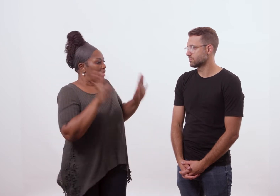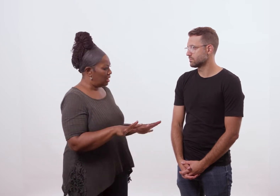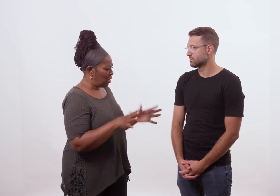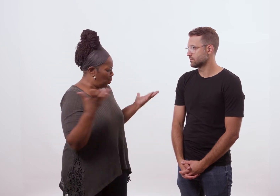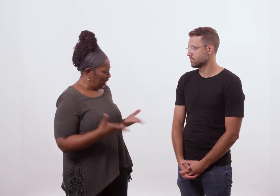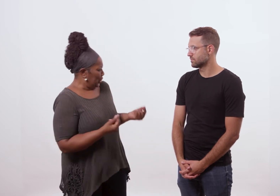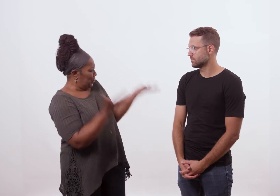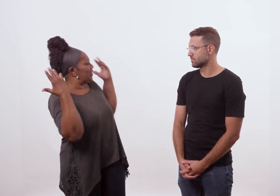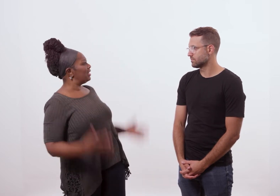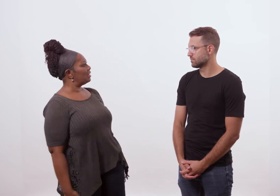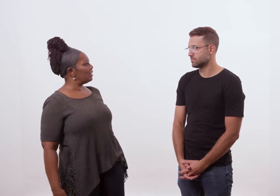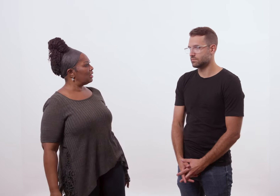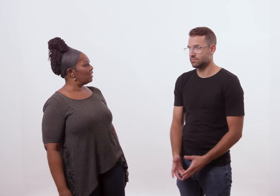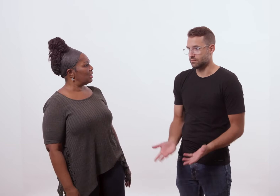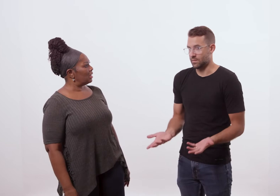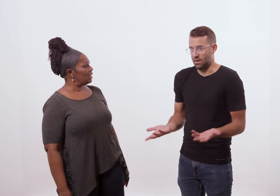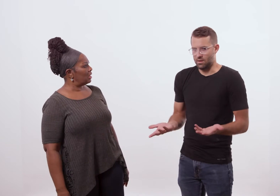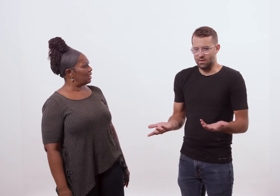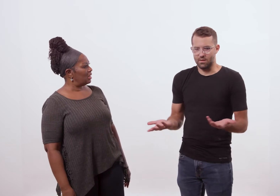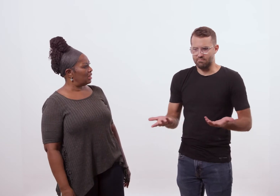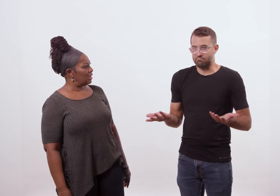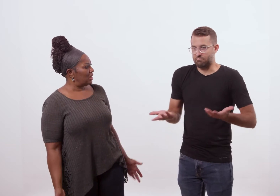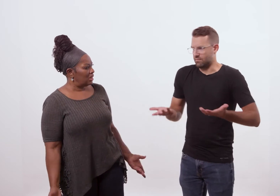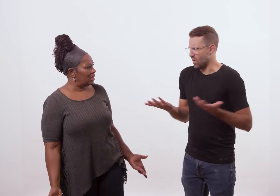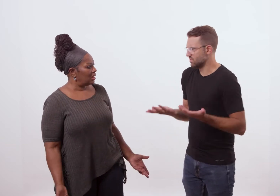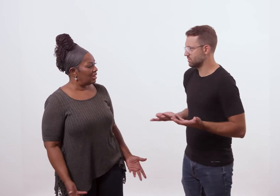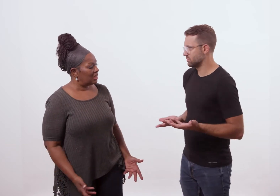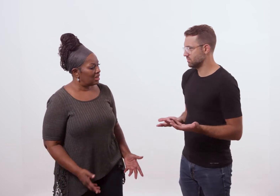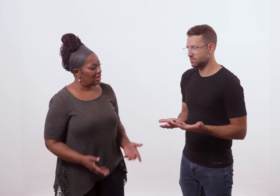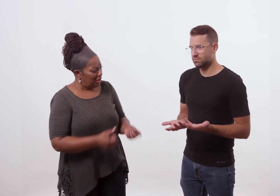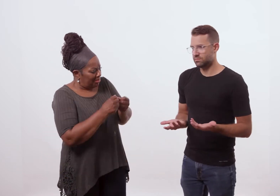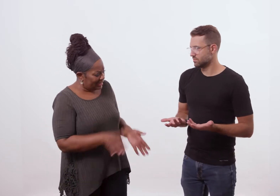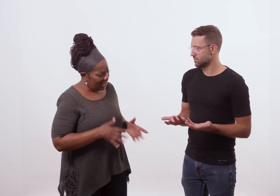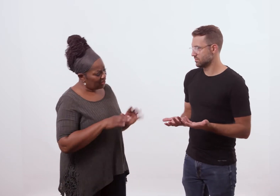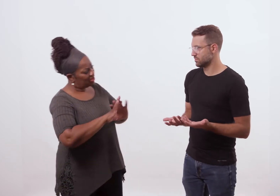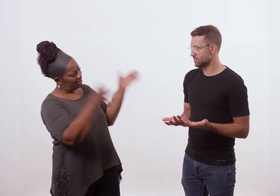What are you doing? What? Put me down!